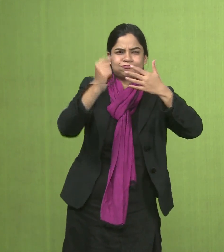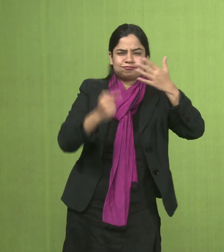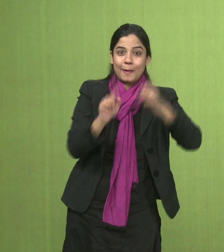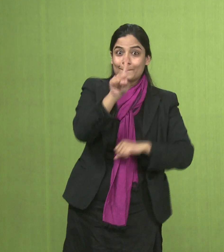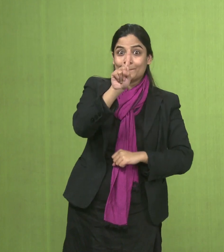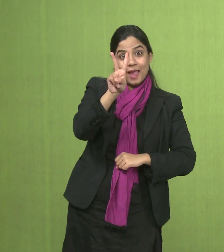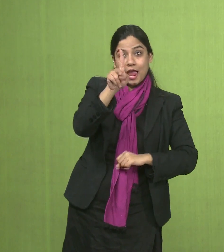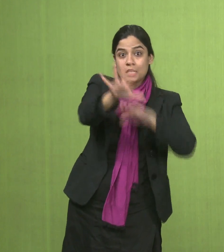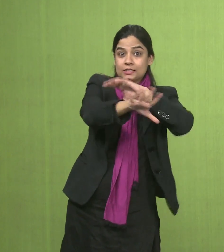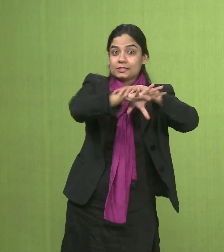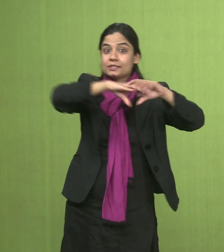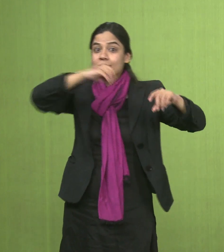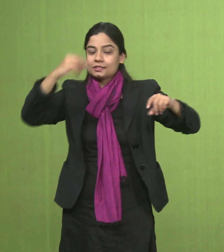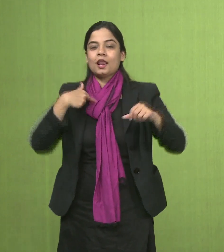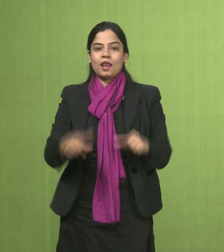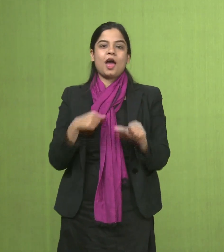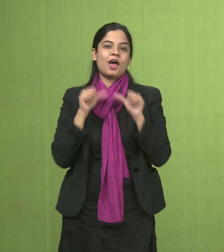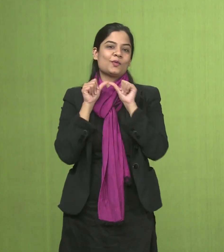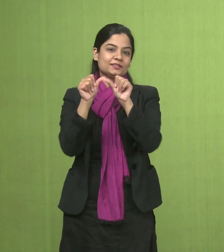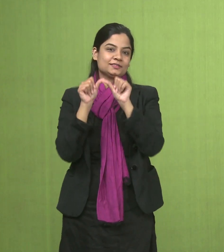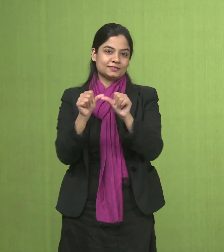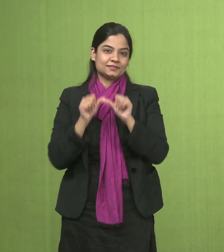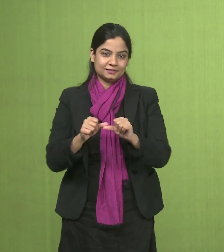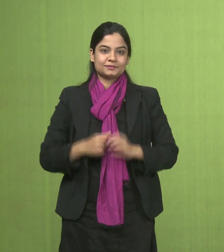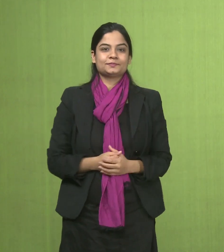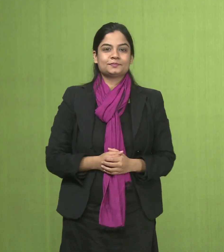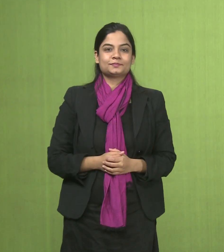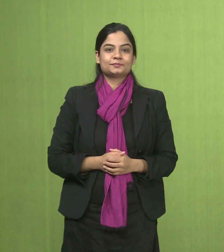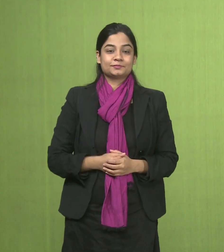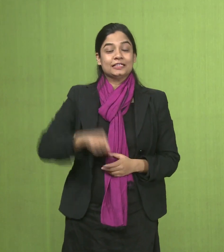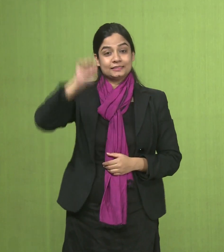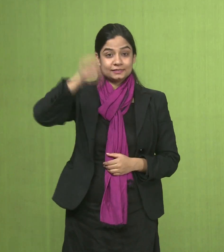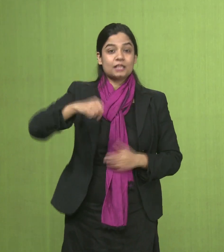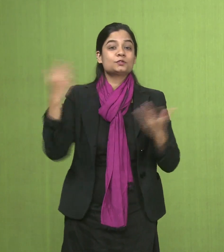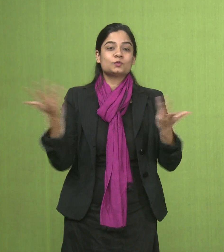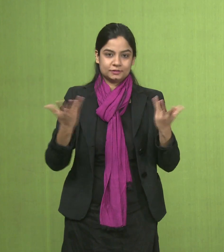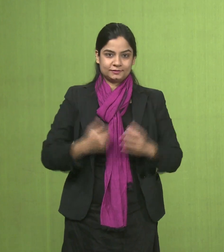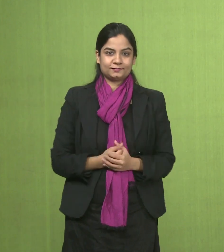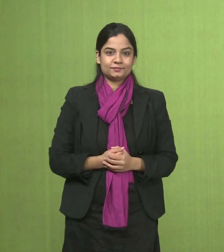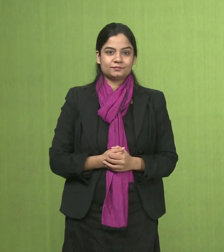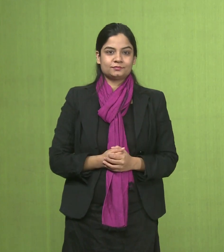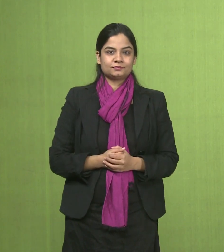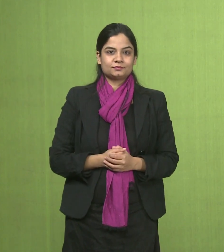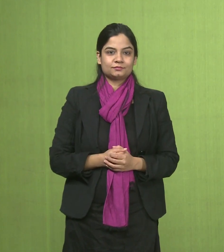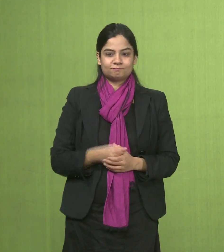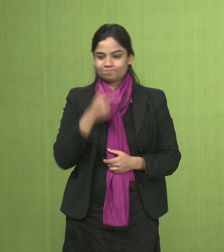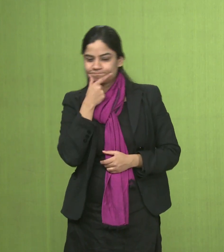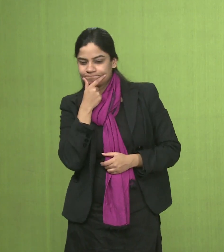Let me tell you the answer. Out of the 12, we have picked out the right ones. What is it?